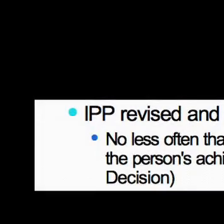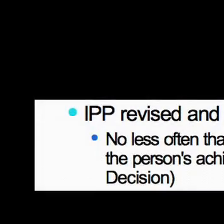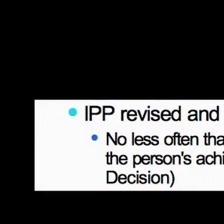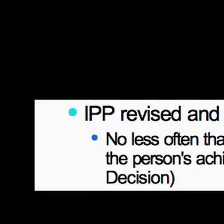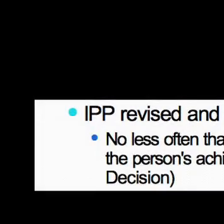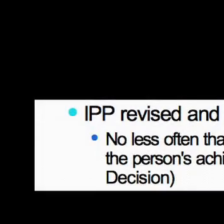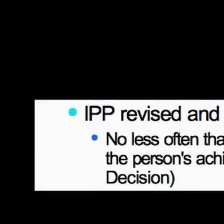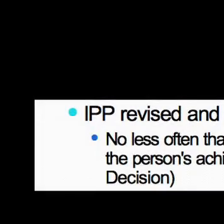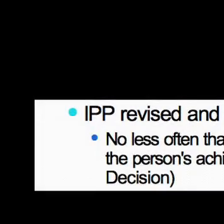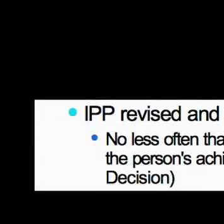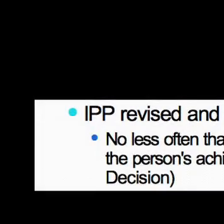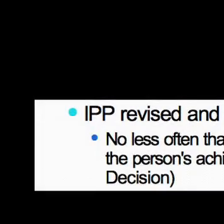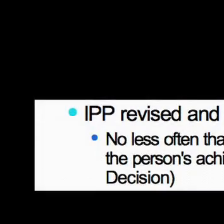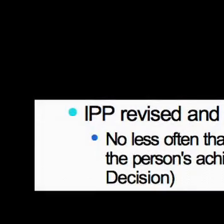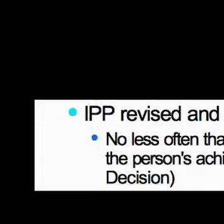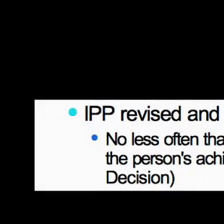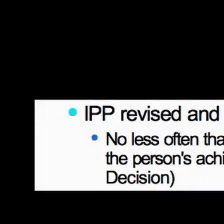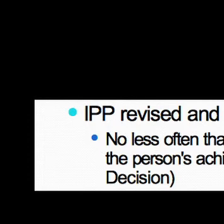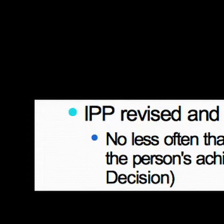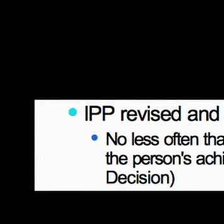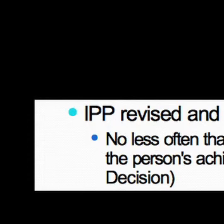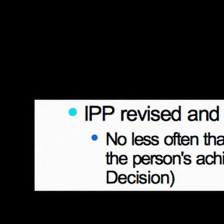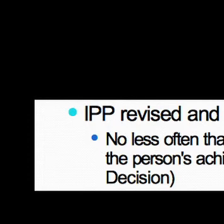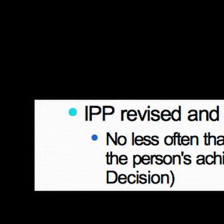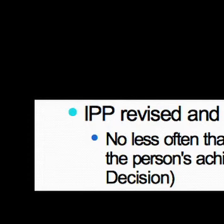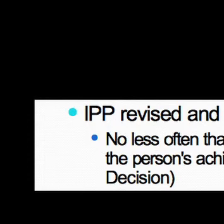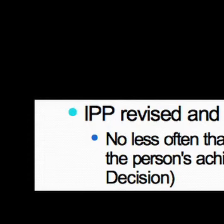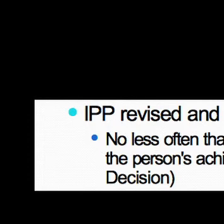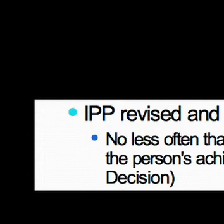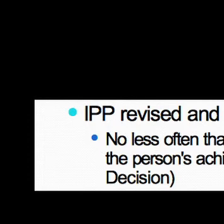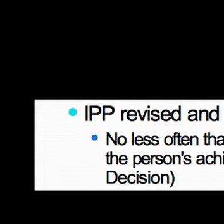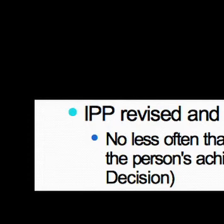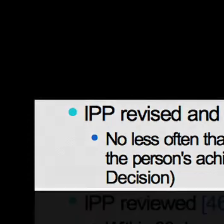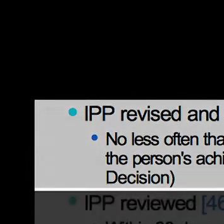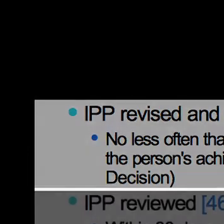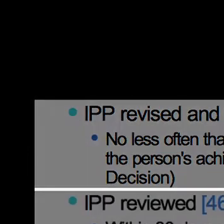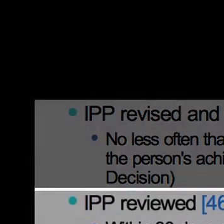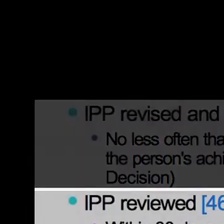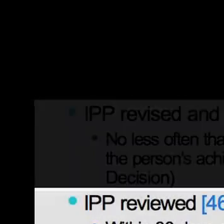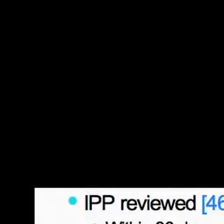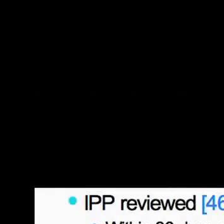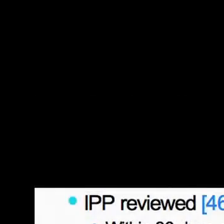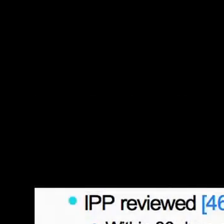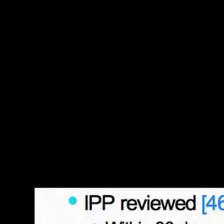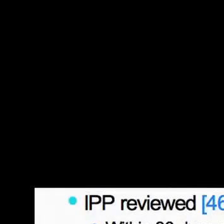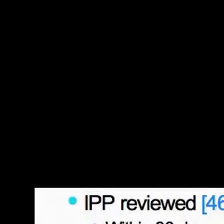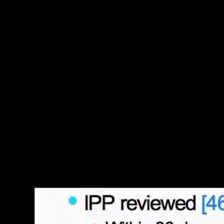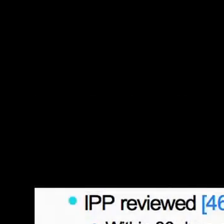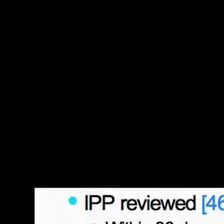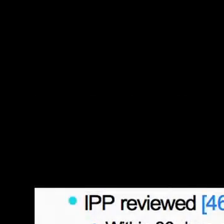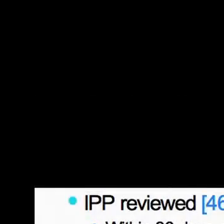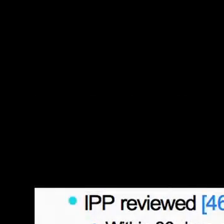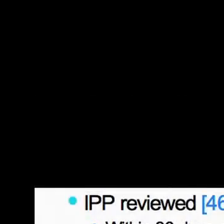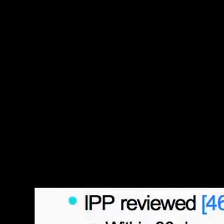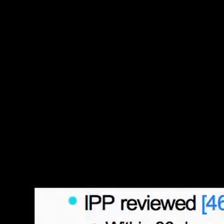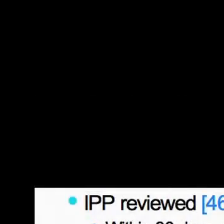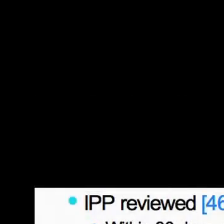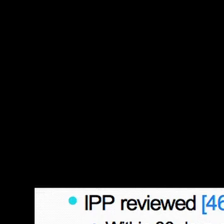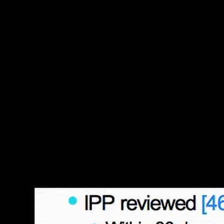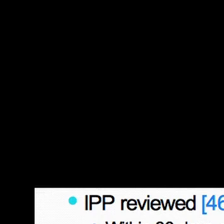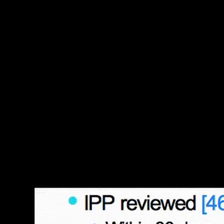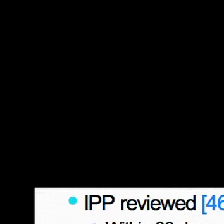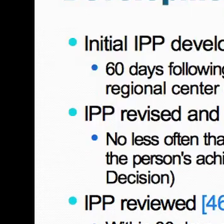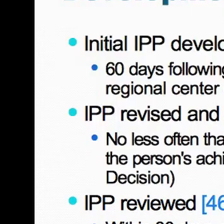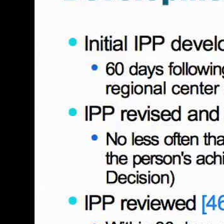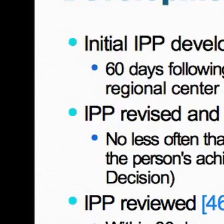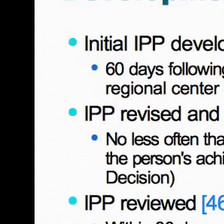revised and modified at least every 3 years, and also as needed.